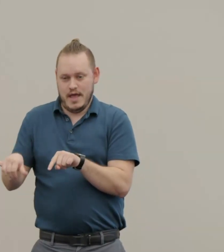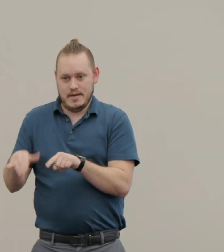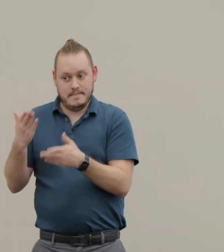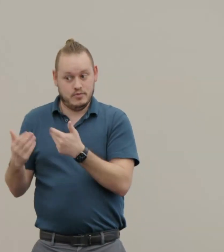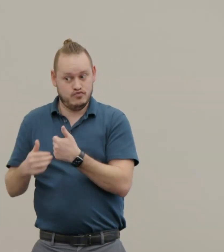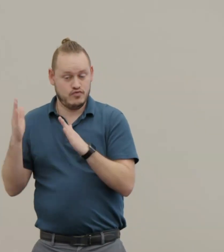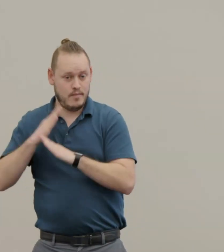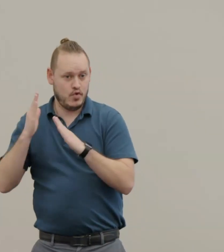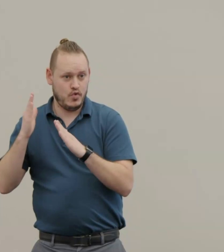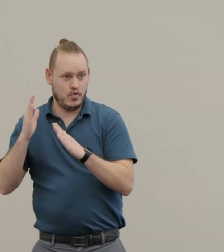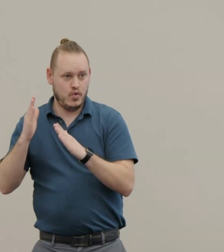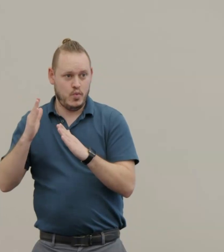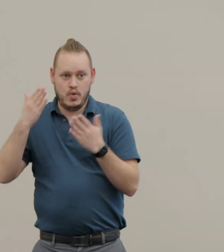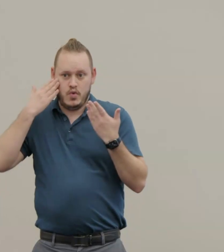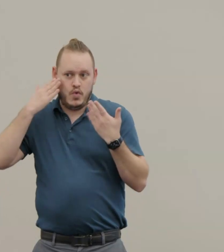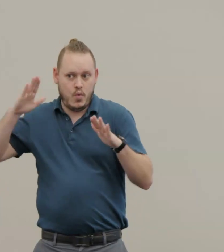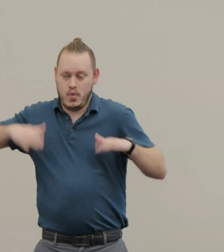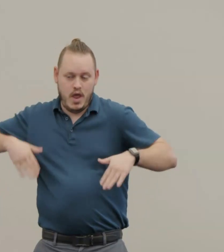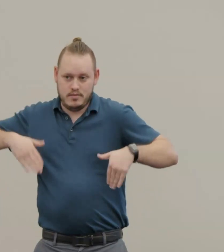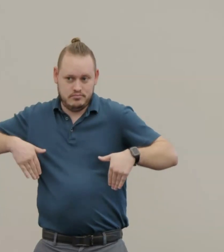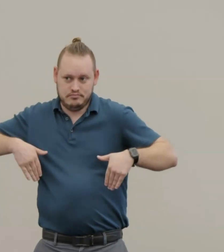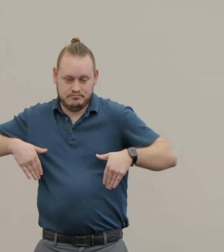into trouble. We just don't know yet.